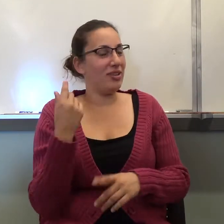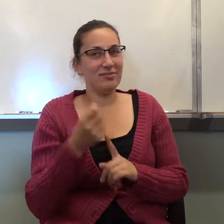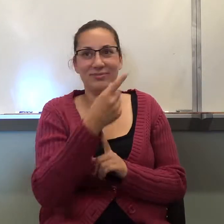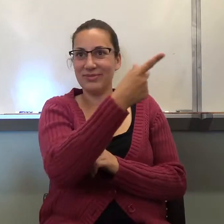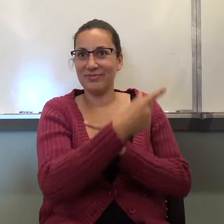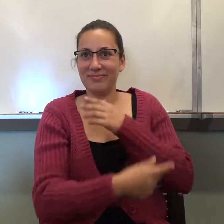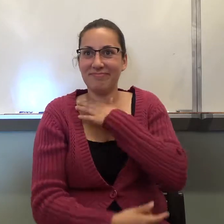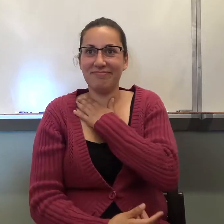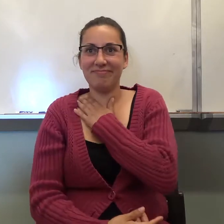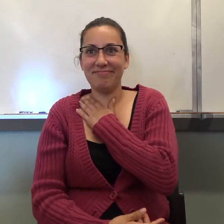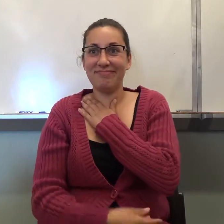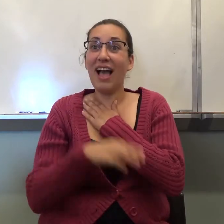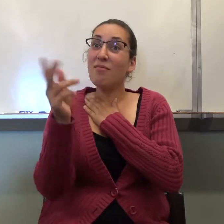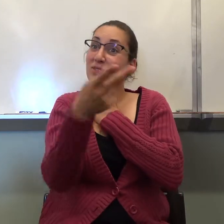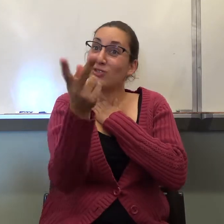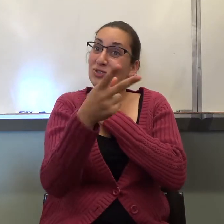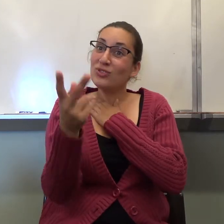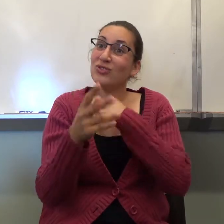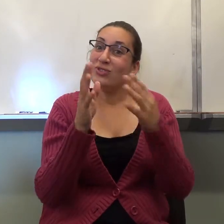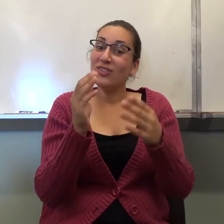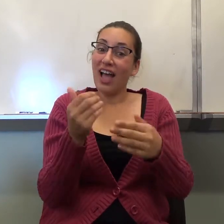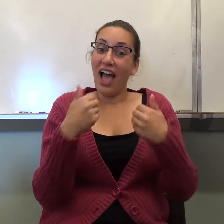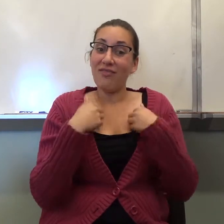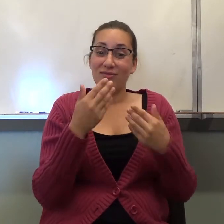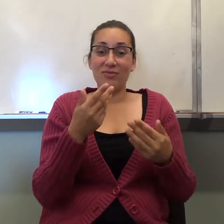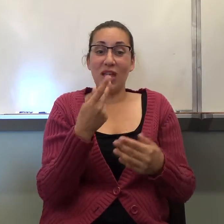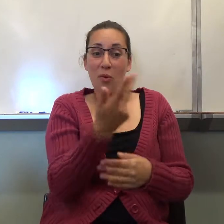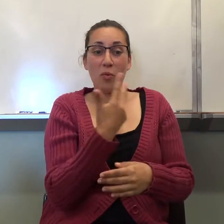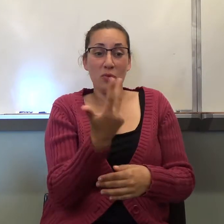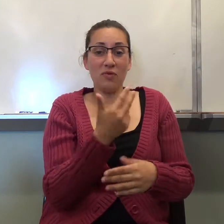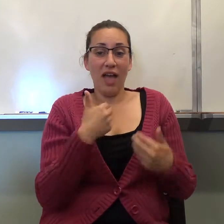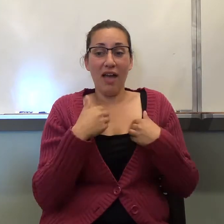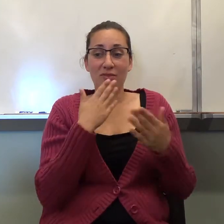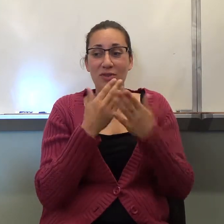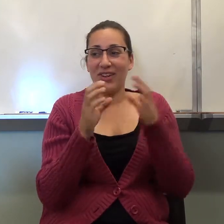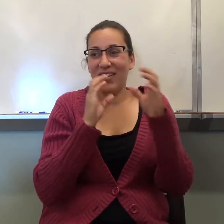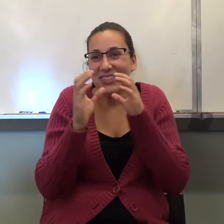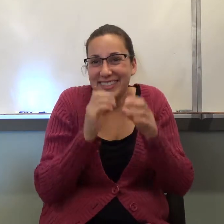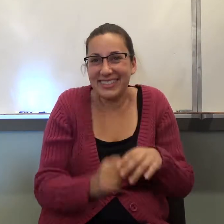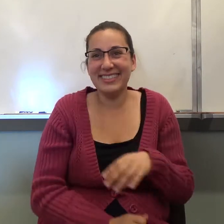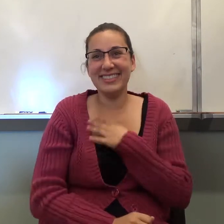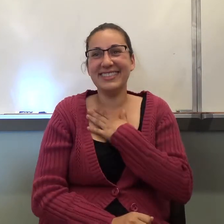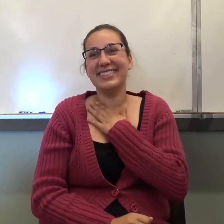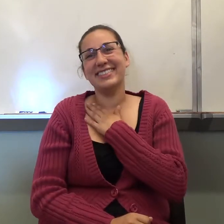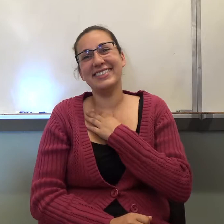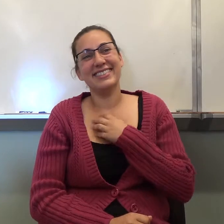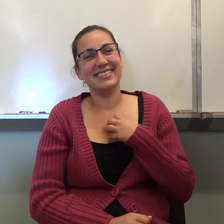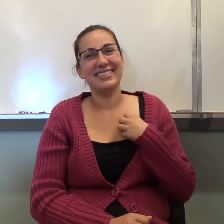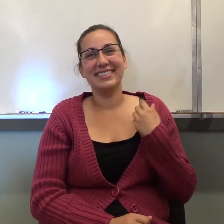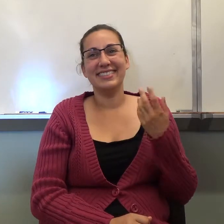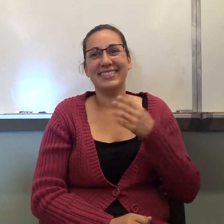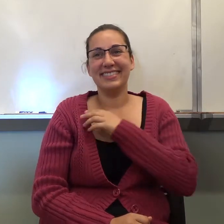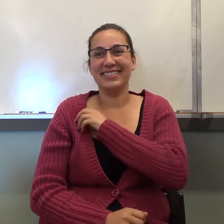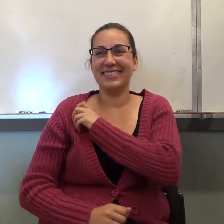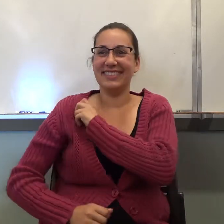lowering it, like finding the. I'm going to cancel things here. Yes. Yeah. But It's not confusing. no, but what I mean is